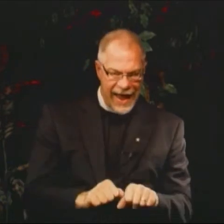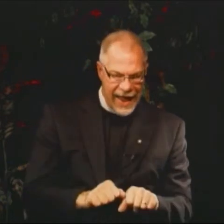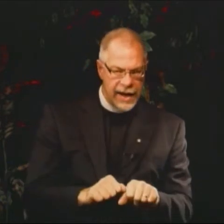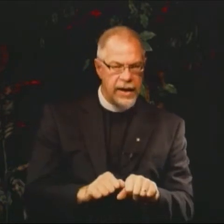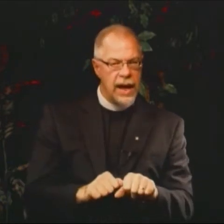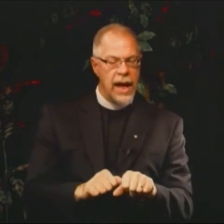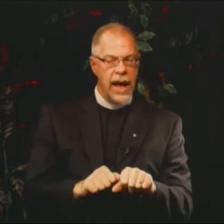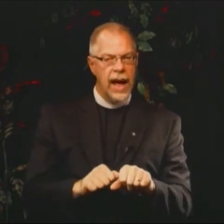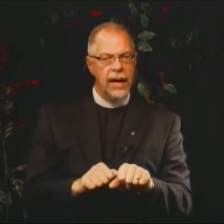can